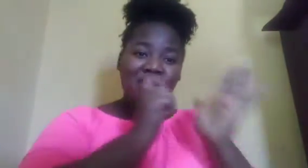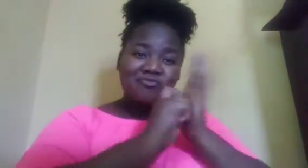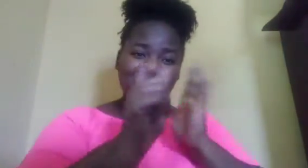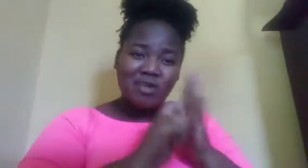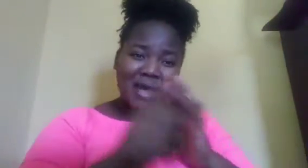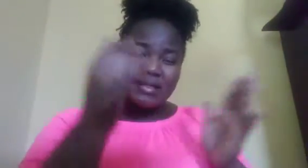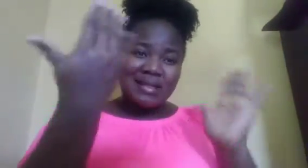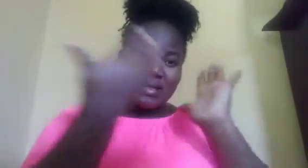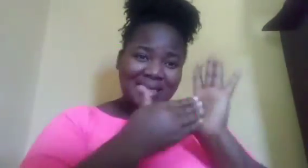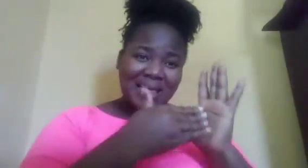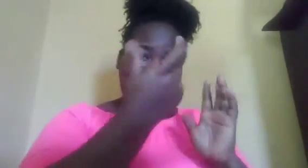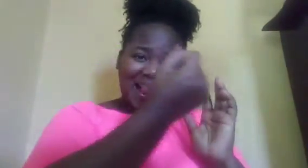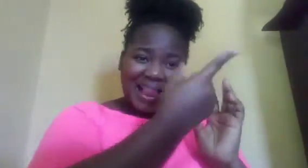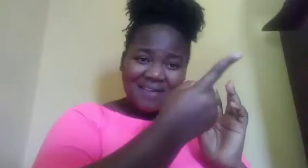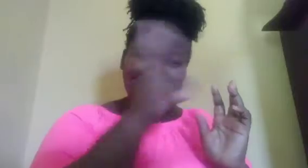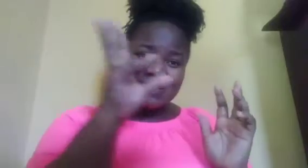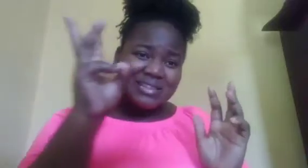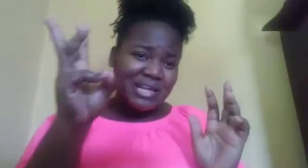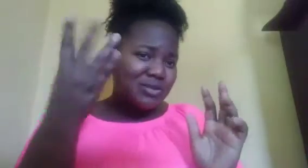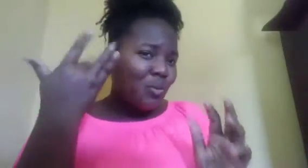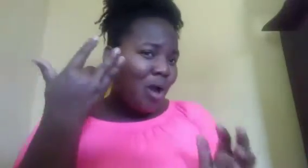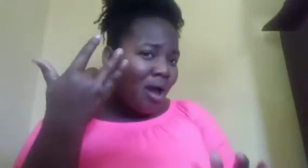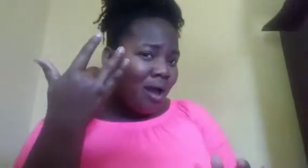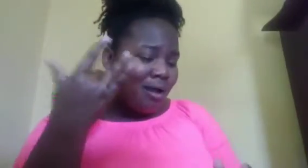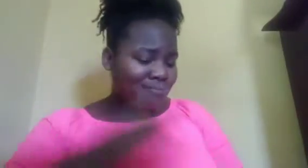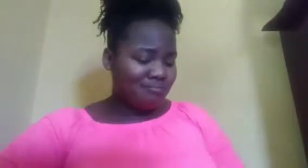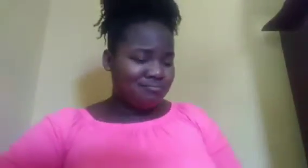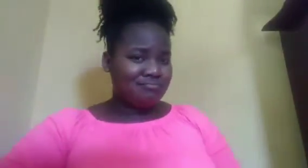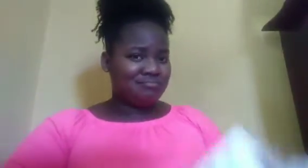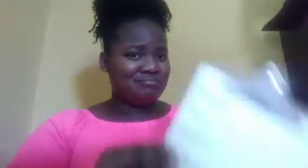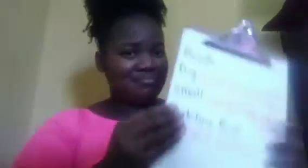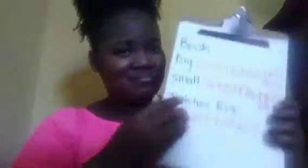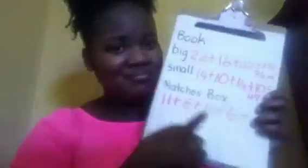Why did we write 11 and 6 again? Why?